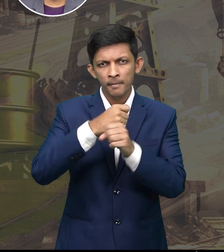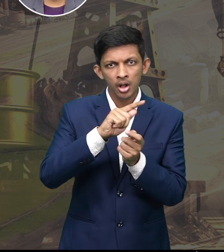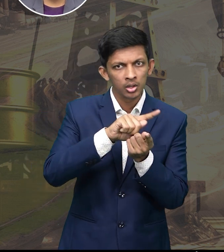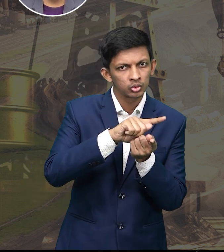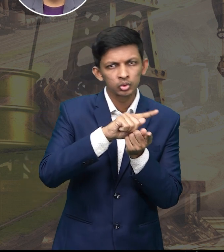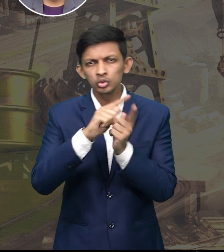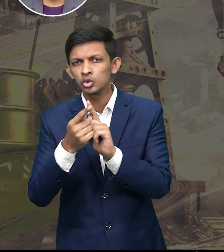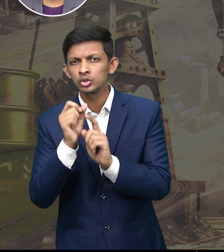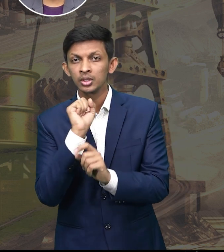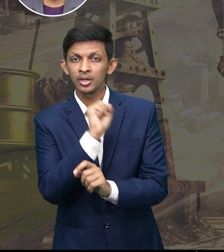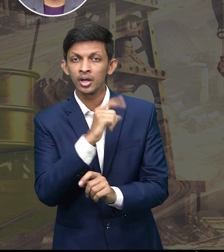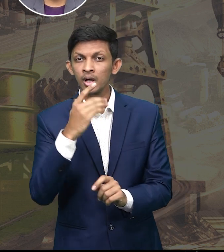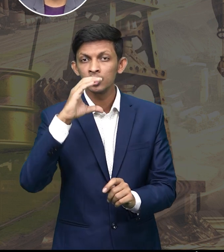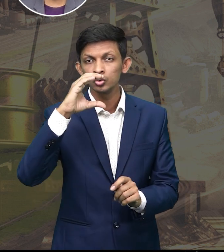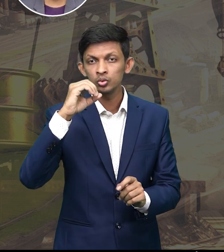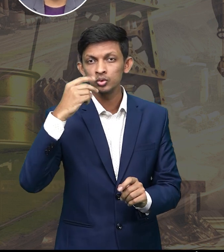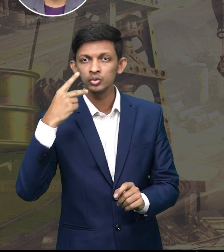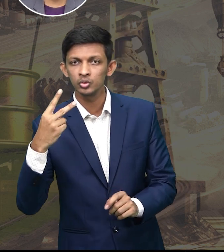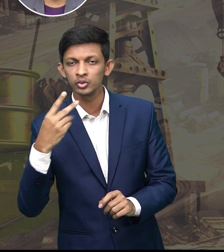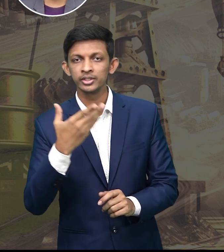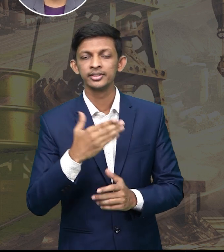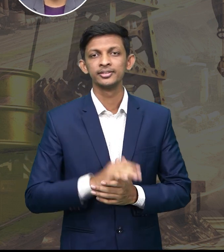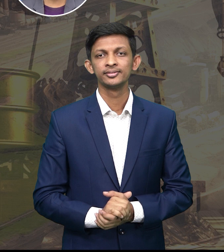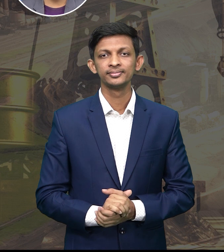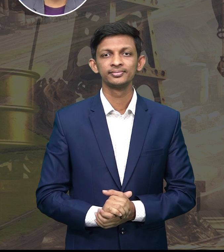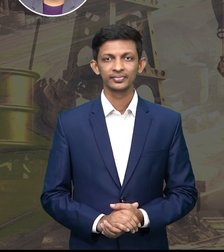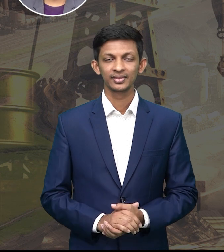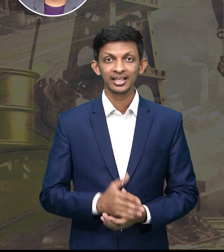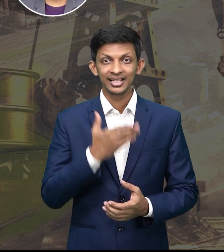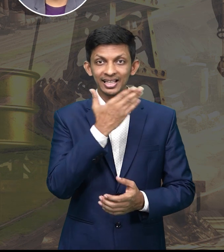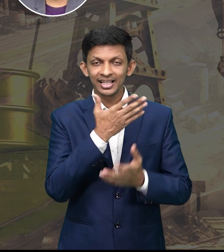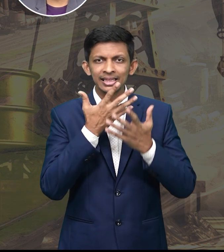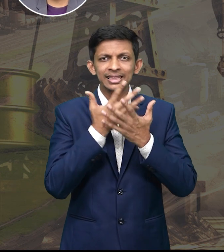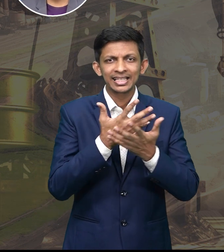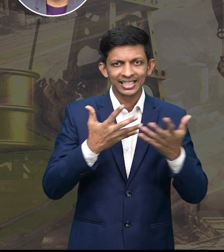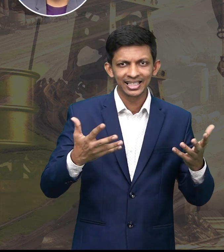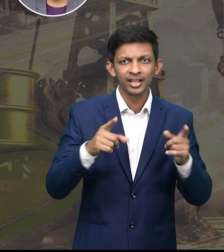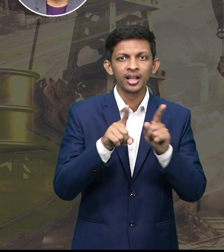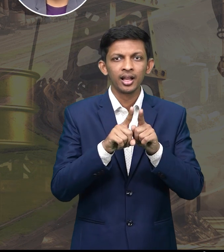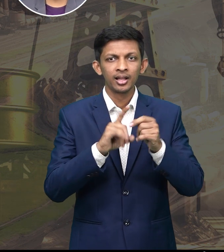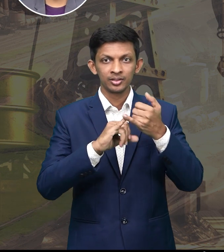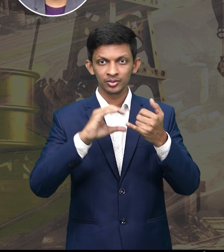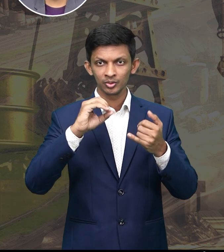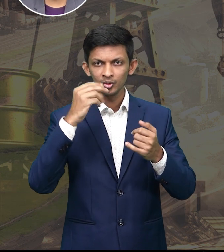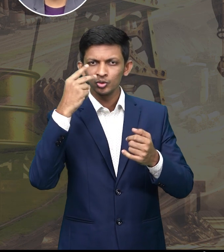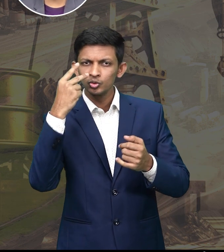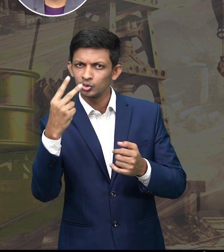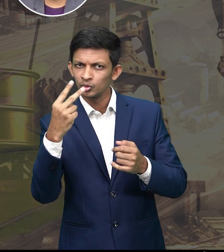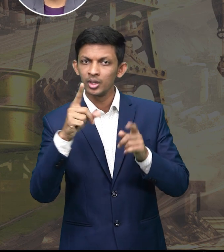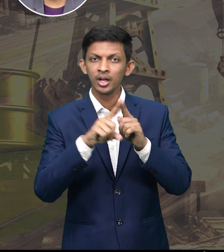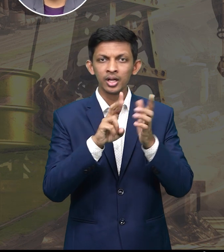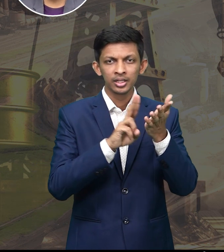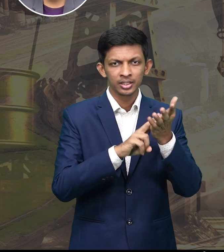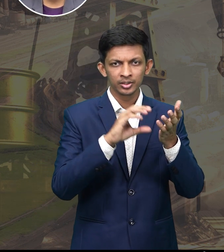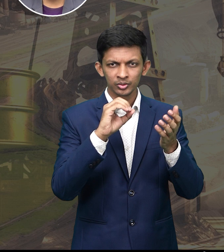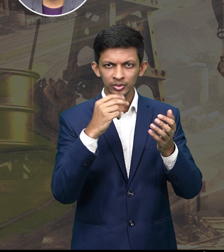carbon monoxide is formed instead of carbon dioxide. Of these products, the oxides of